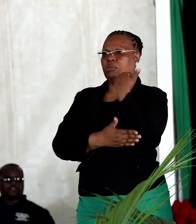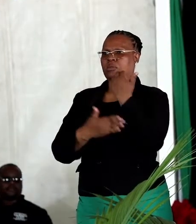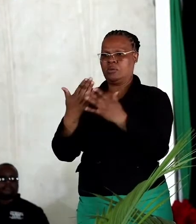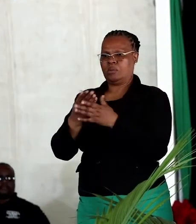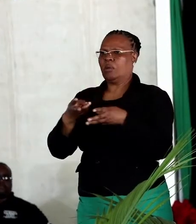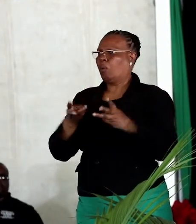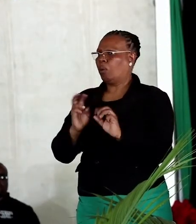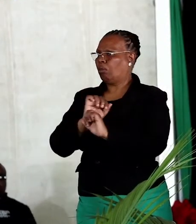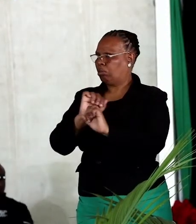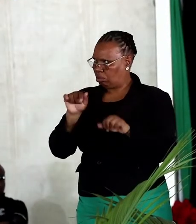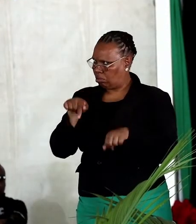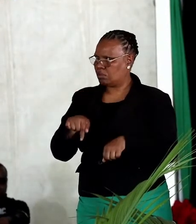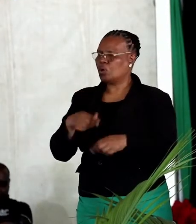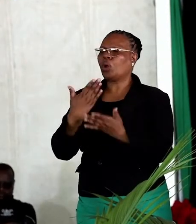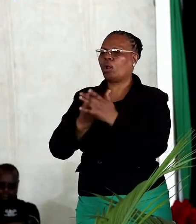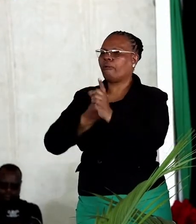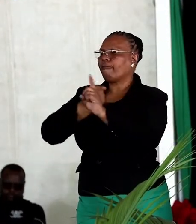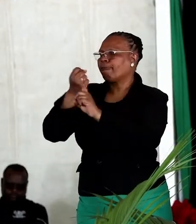destruction.